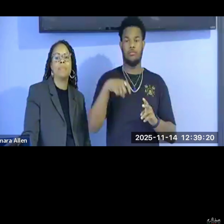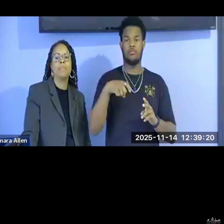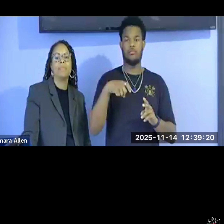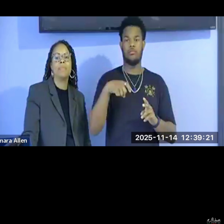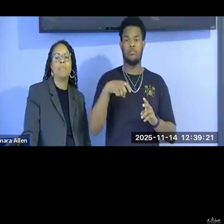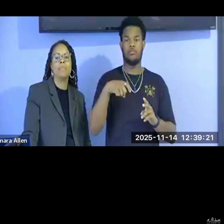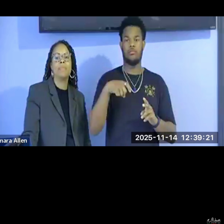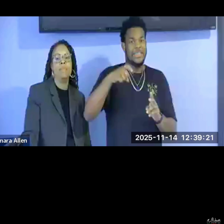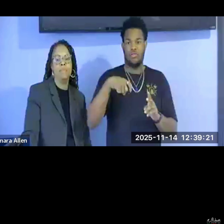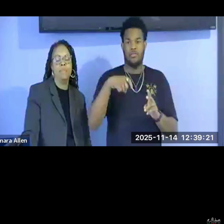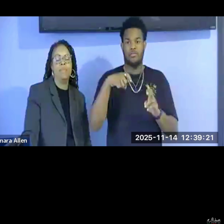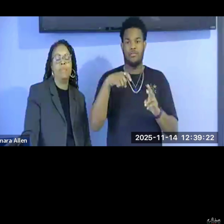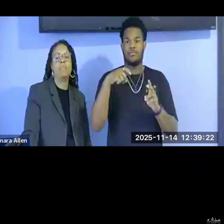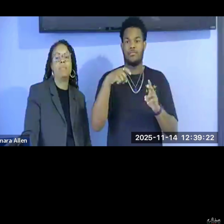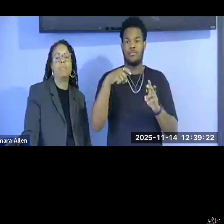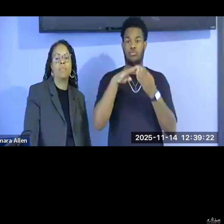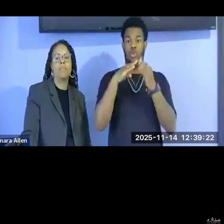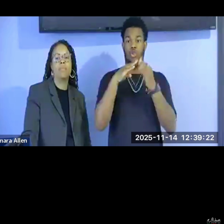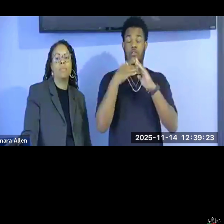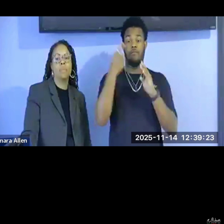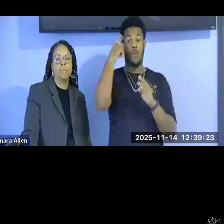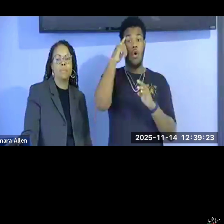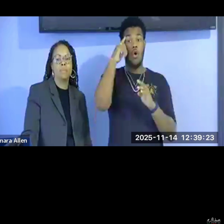very necessary.